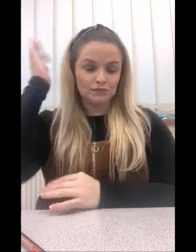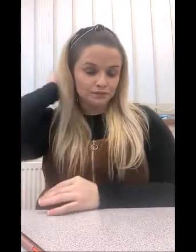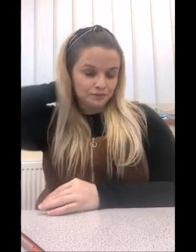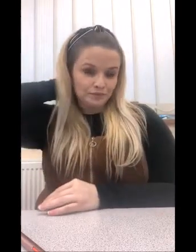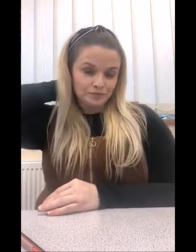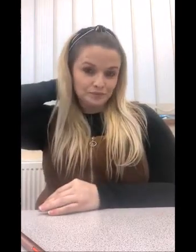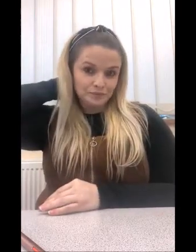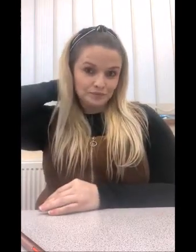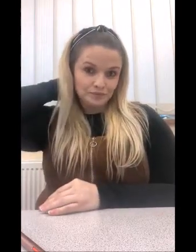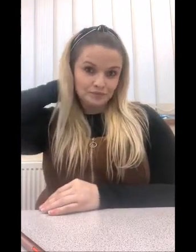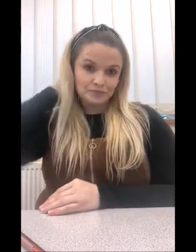years.